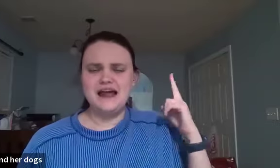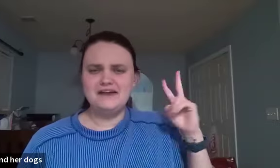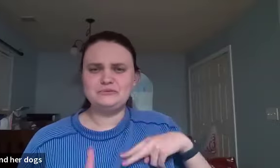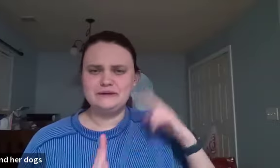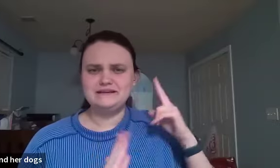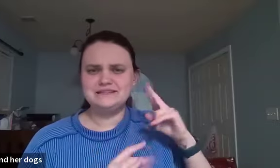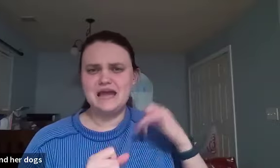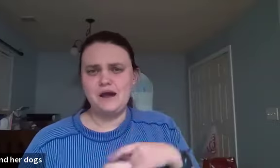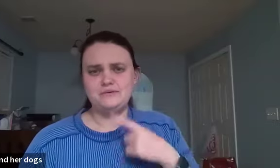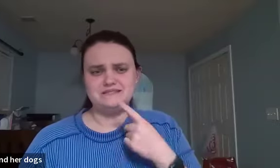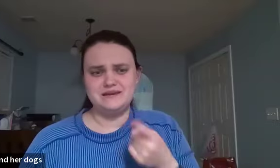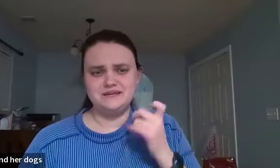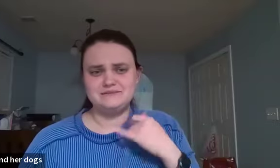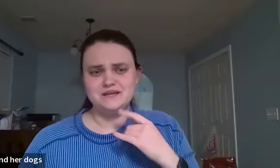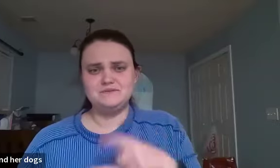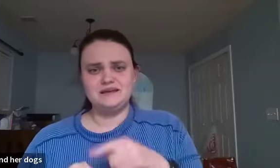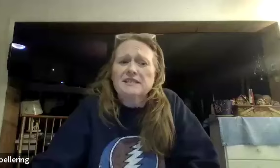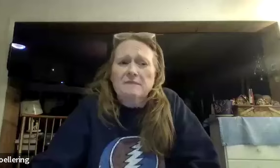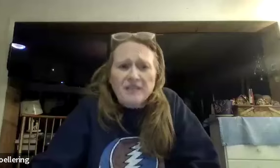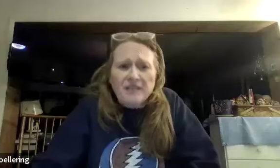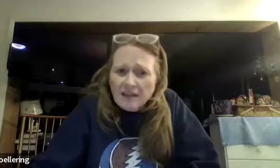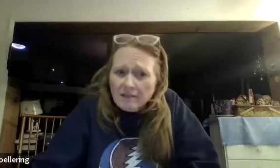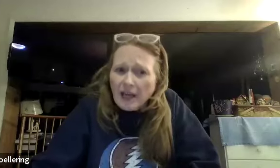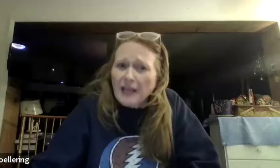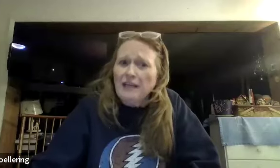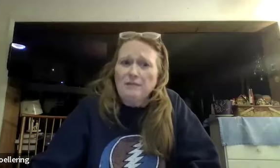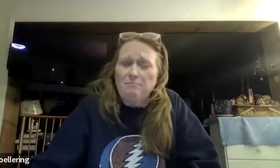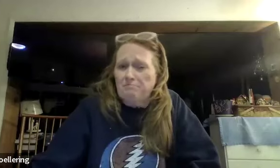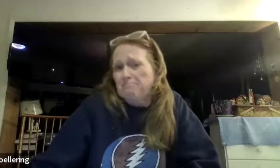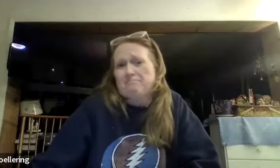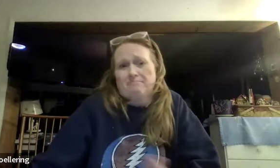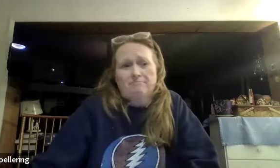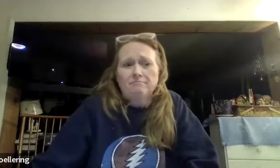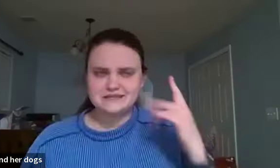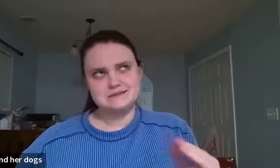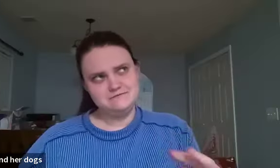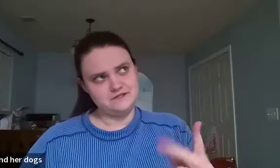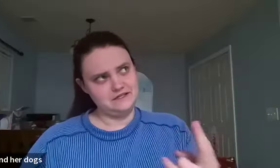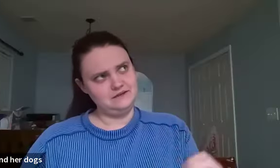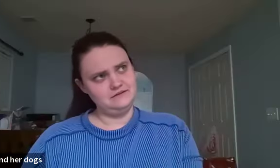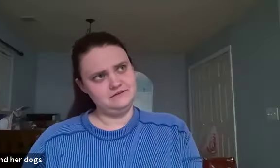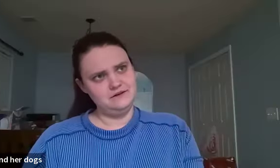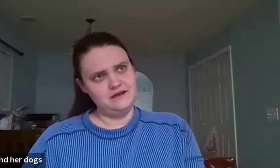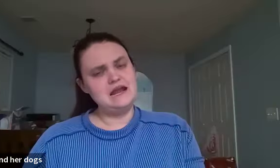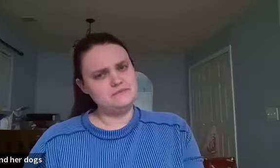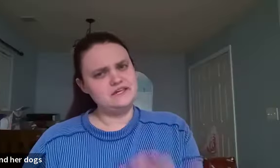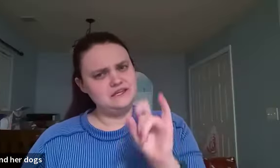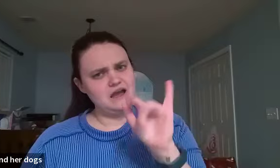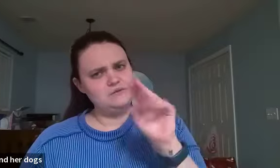do that. I have to reassess how I would say it Like because I sometimes lead a symphony. I that's when I was like a symphony. And I'm right. like, I